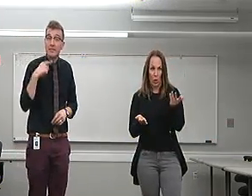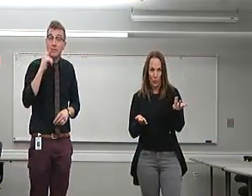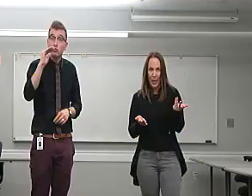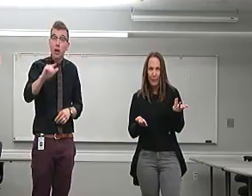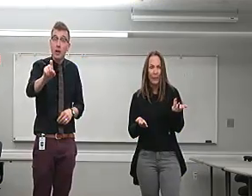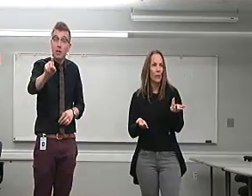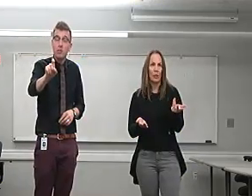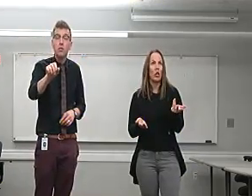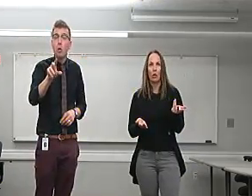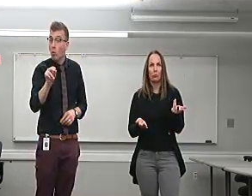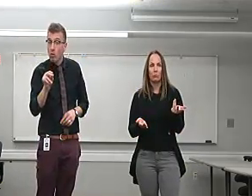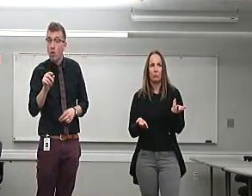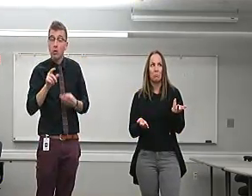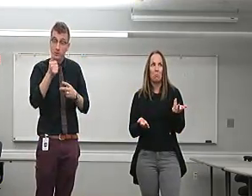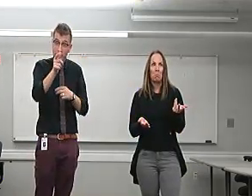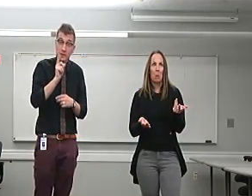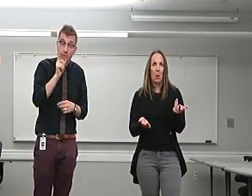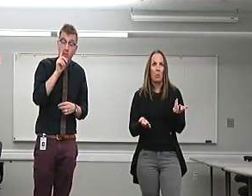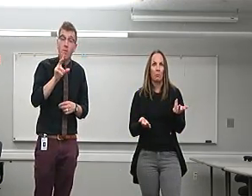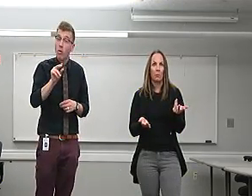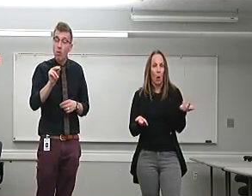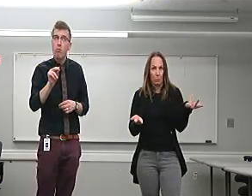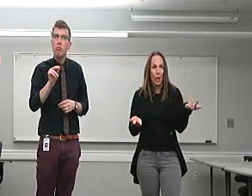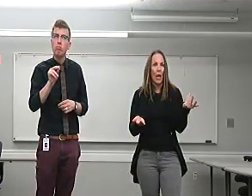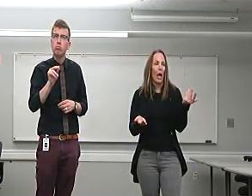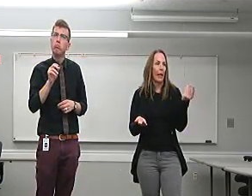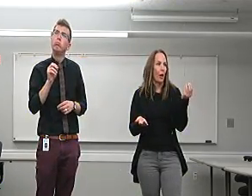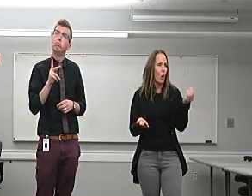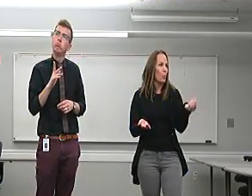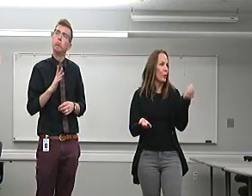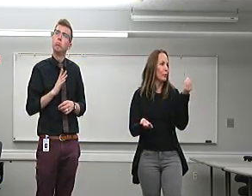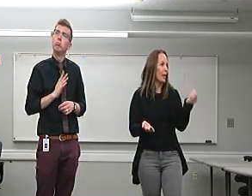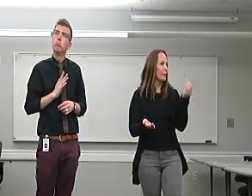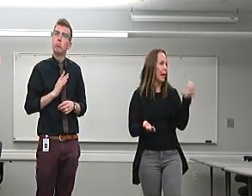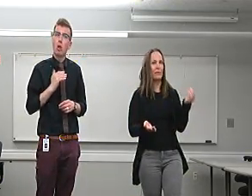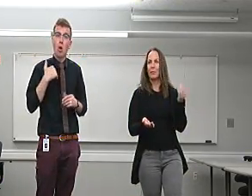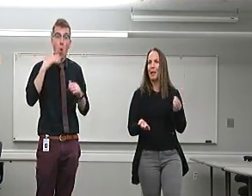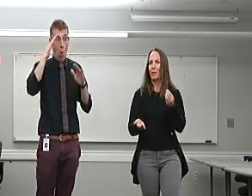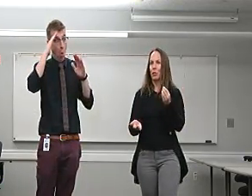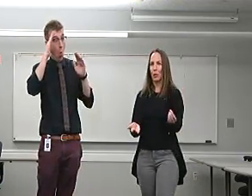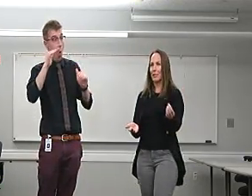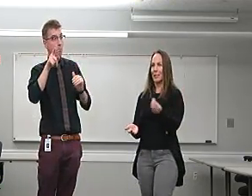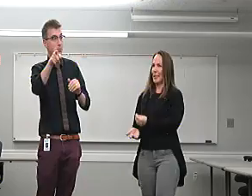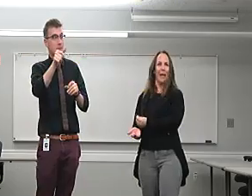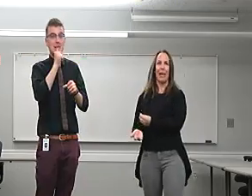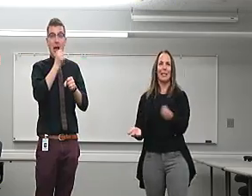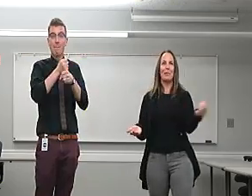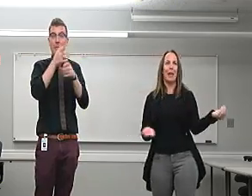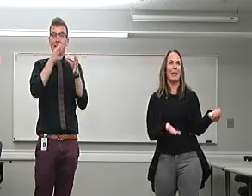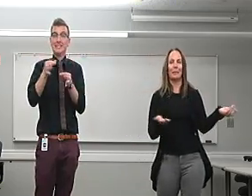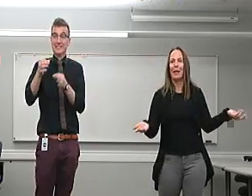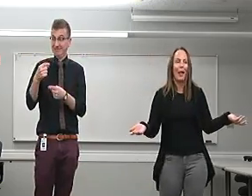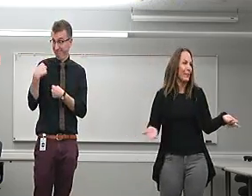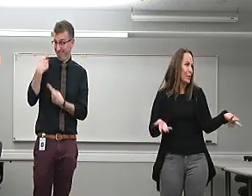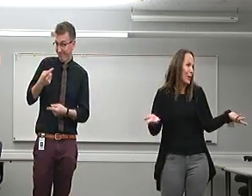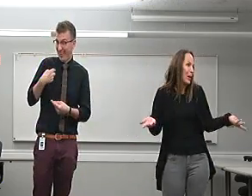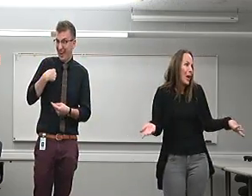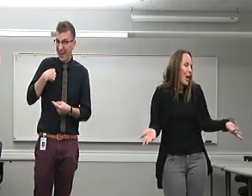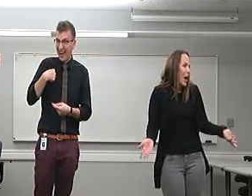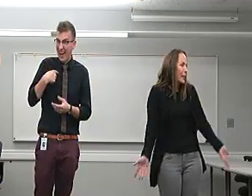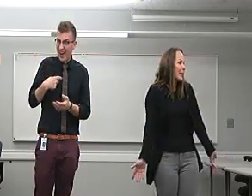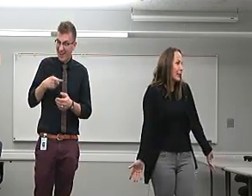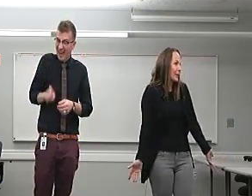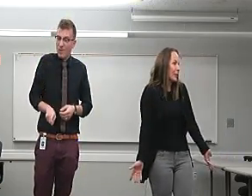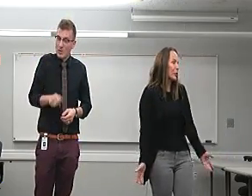No. Well, I hope you never have to make the choices that I've had to make in my life, is where I leave it. You're